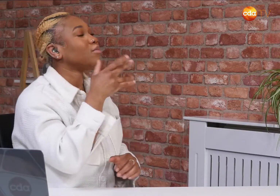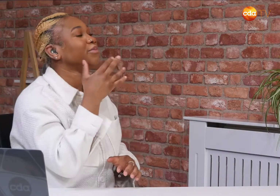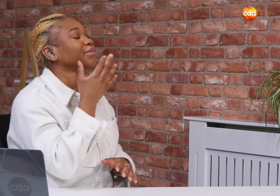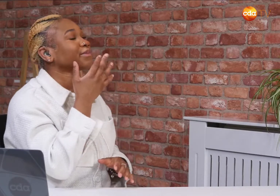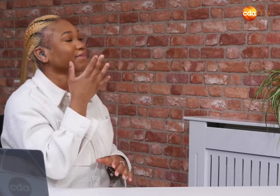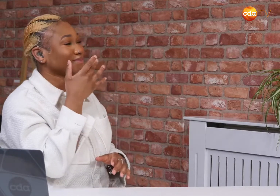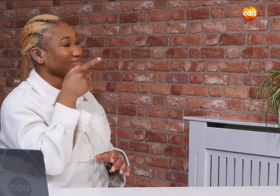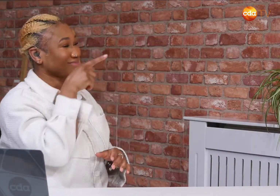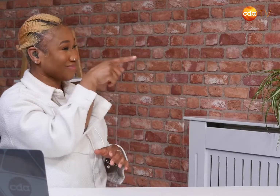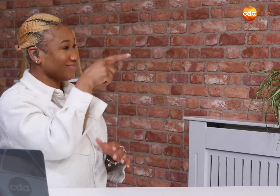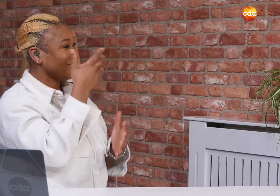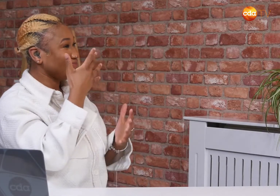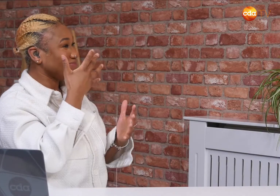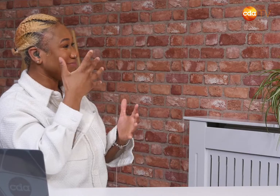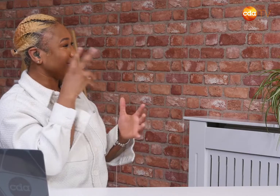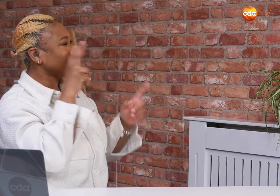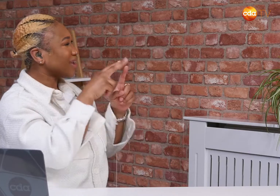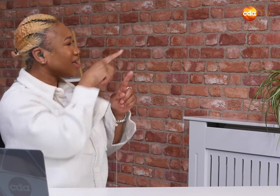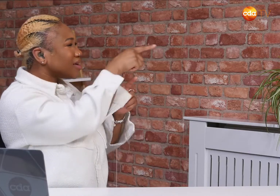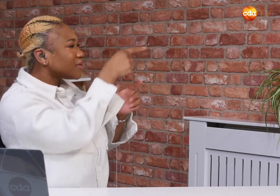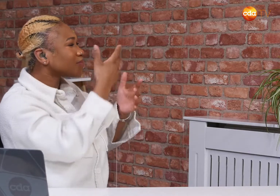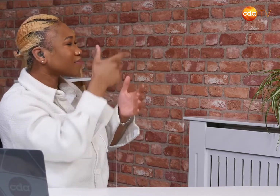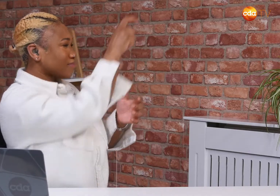Okay, brilliant.